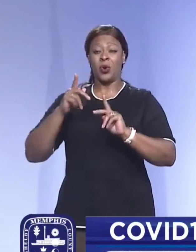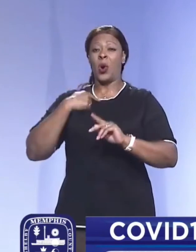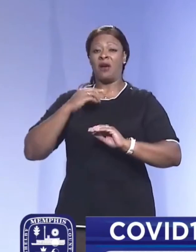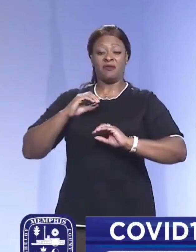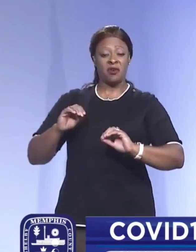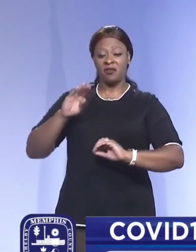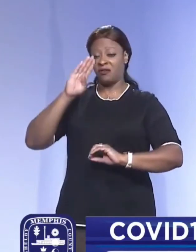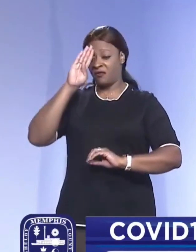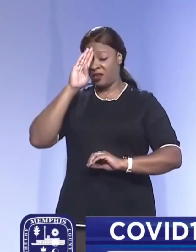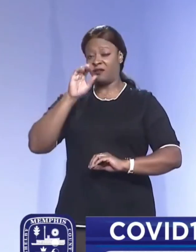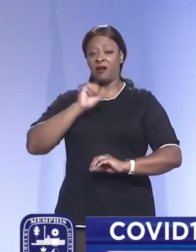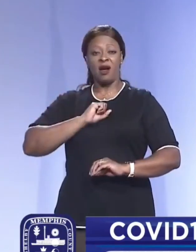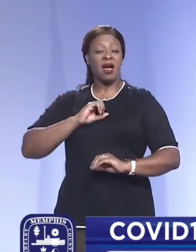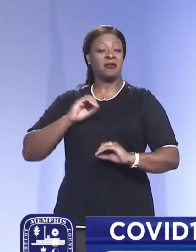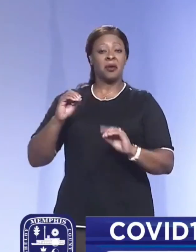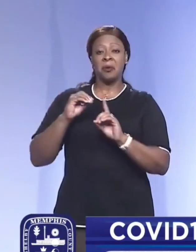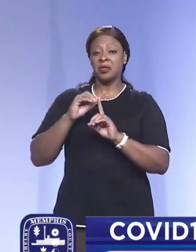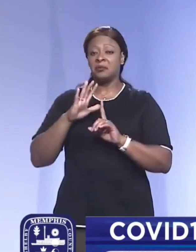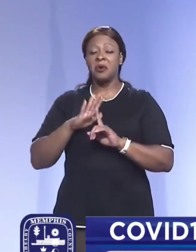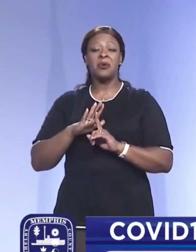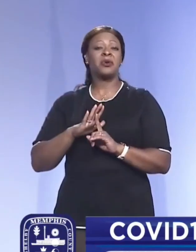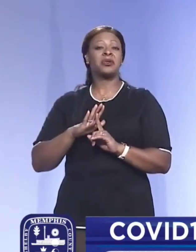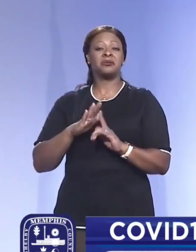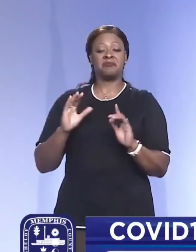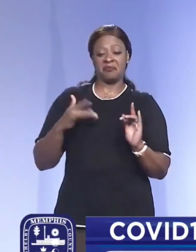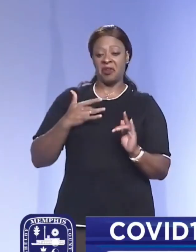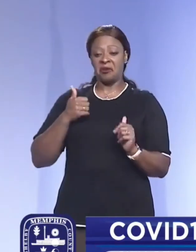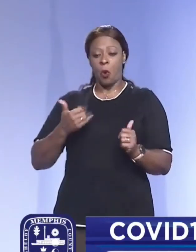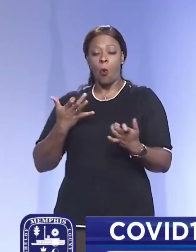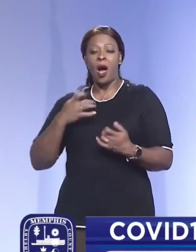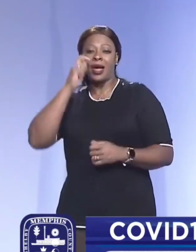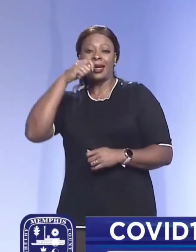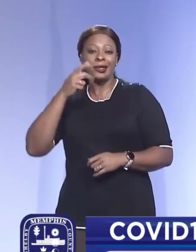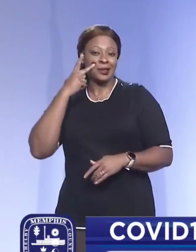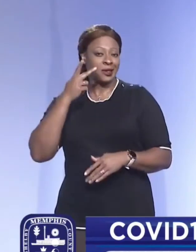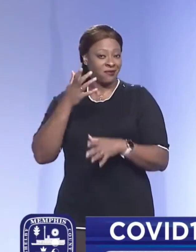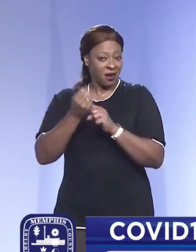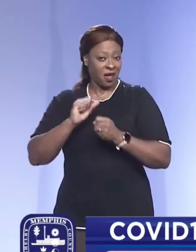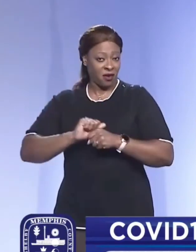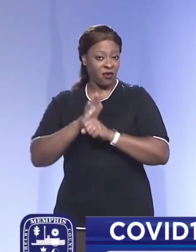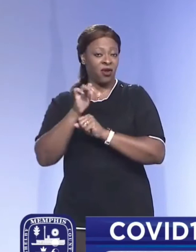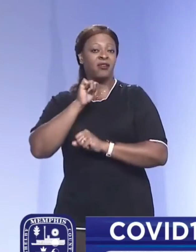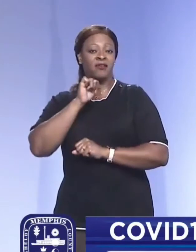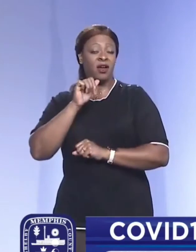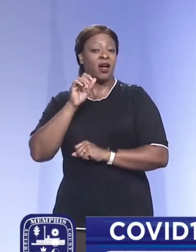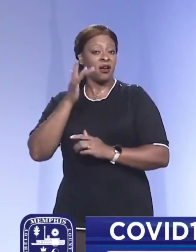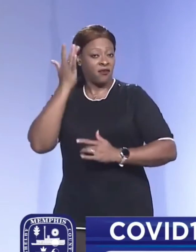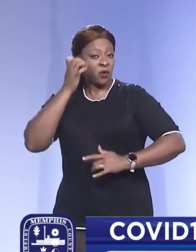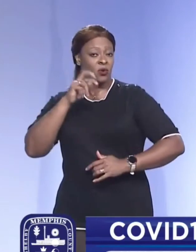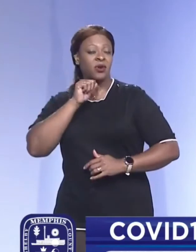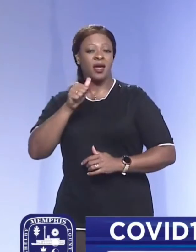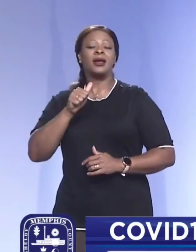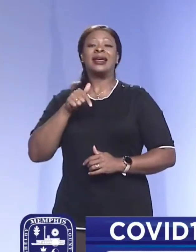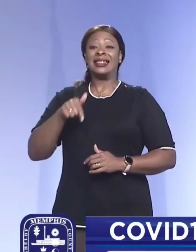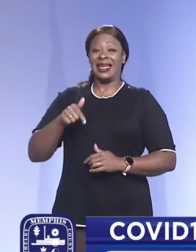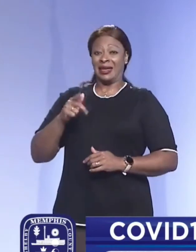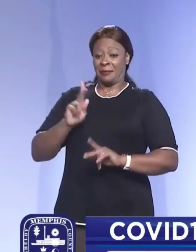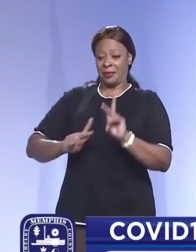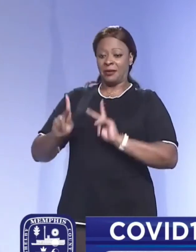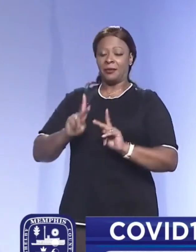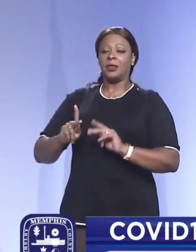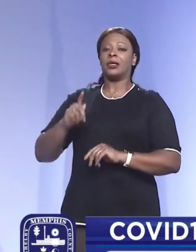who has no history of exposure be tested? That will come as